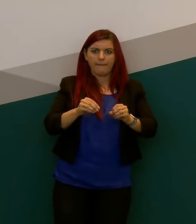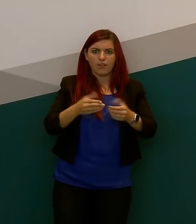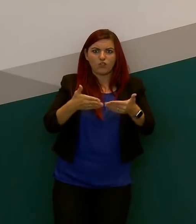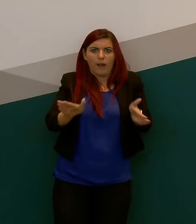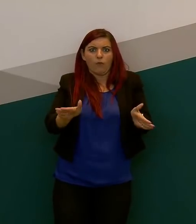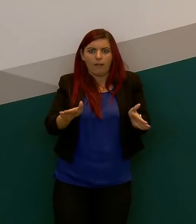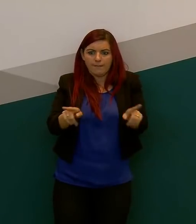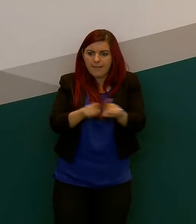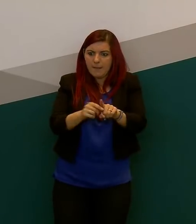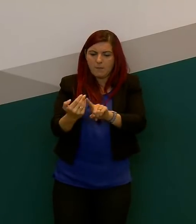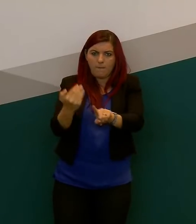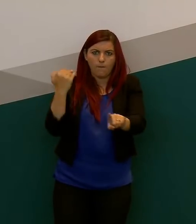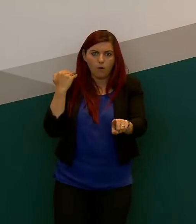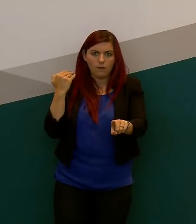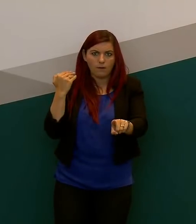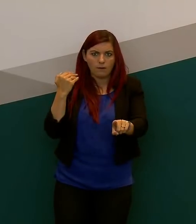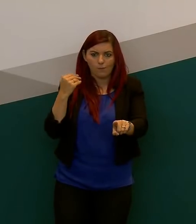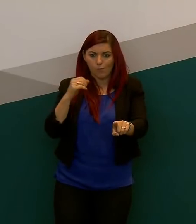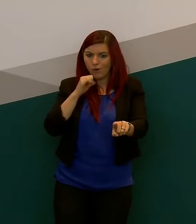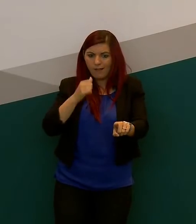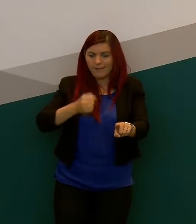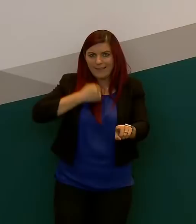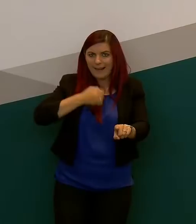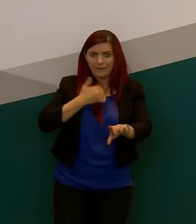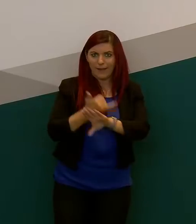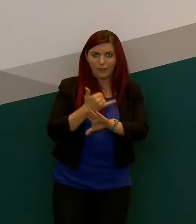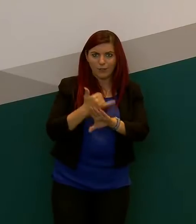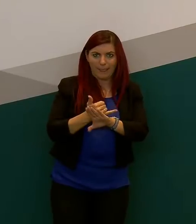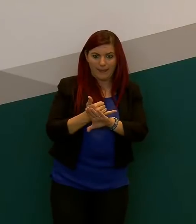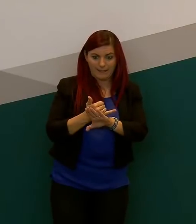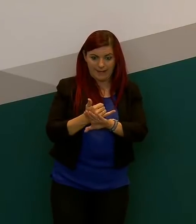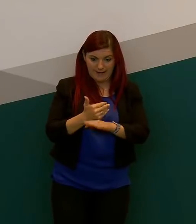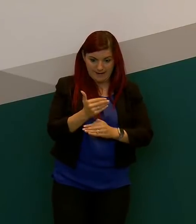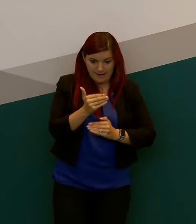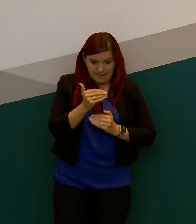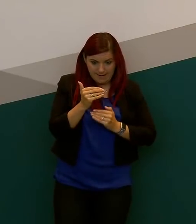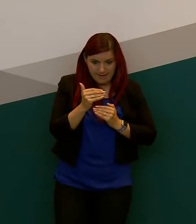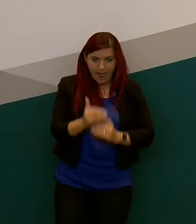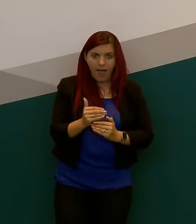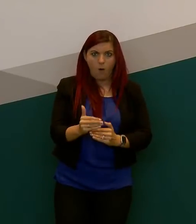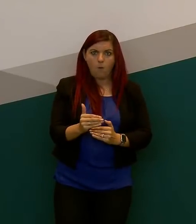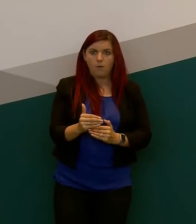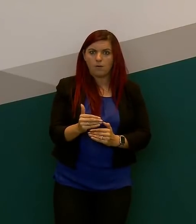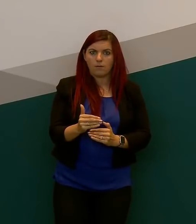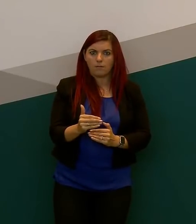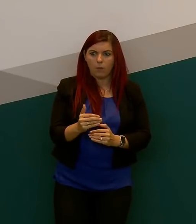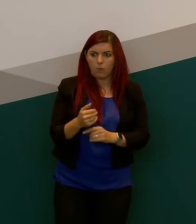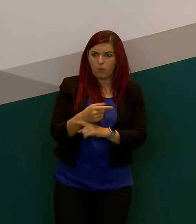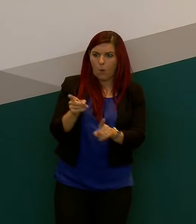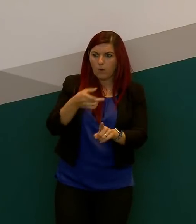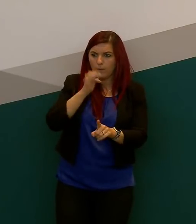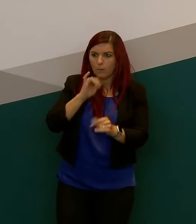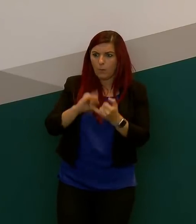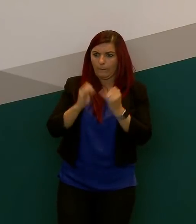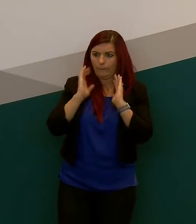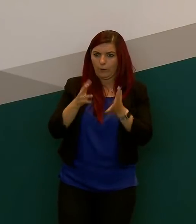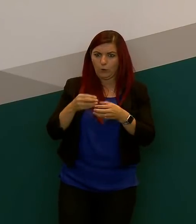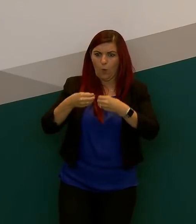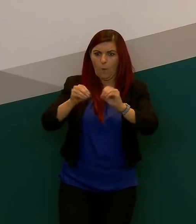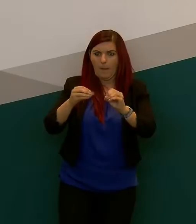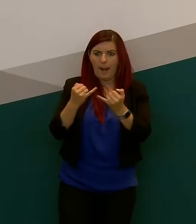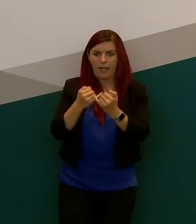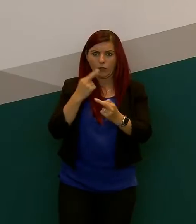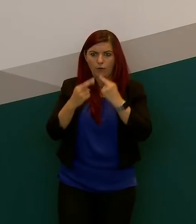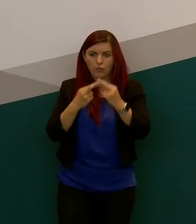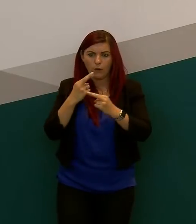that we can be satisfied that this stage, in relation to those pubs that have chosen to open as restaurants,